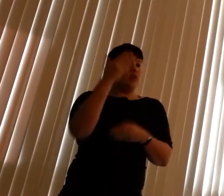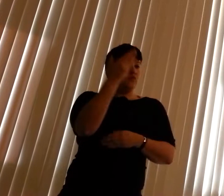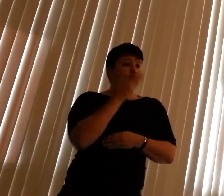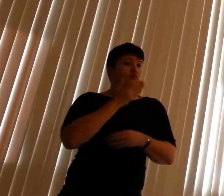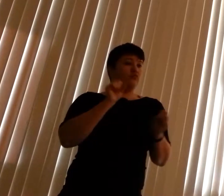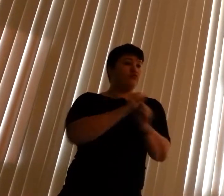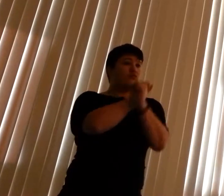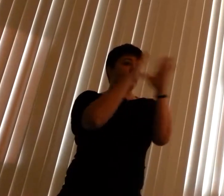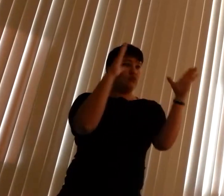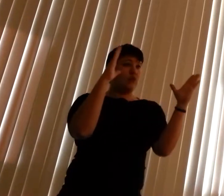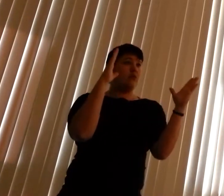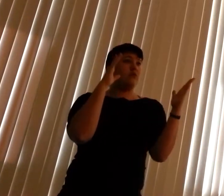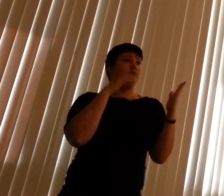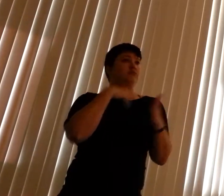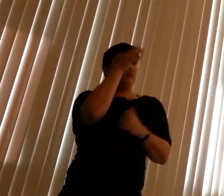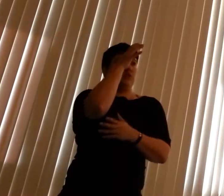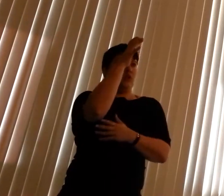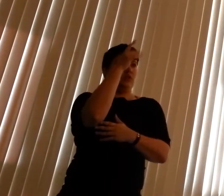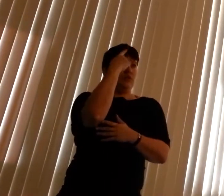for the dignity of persons.